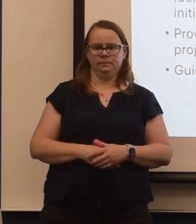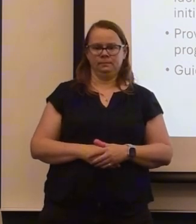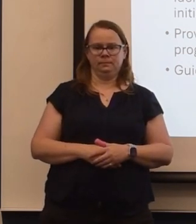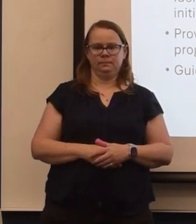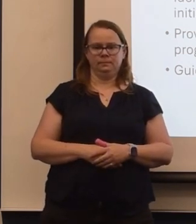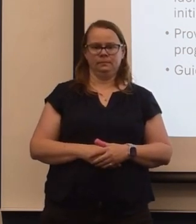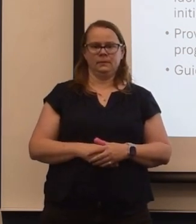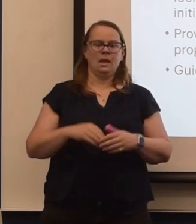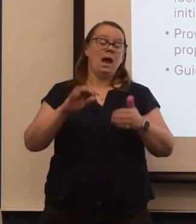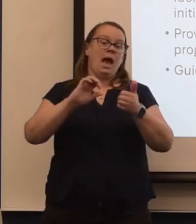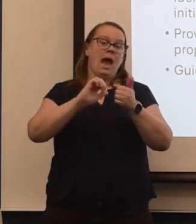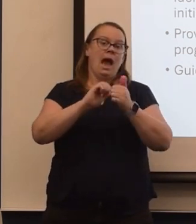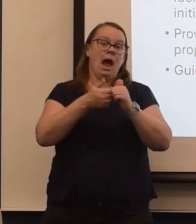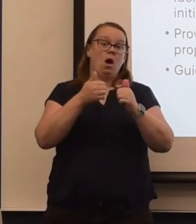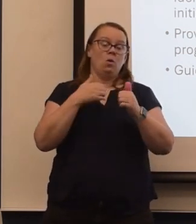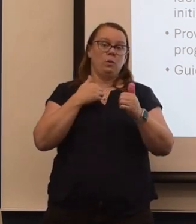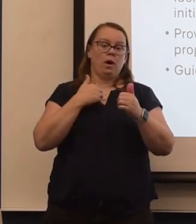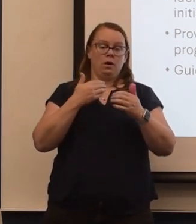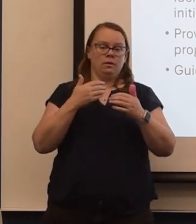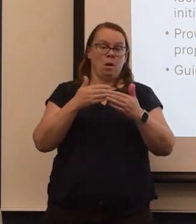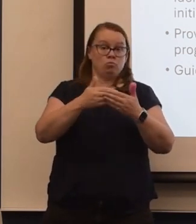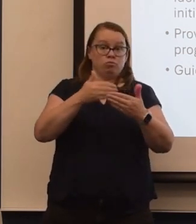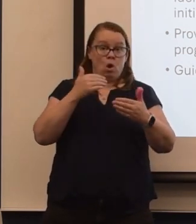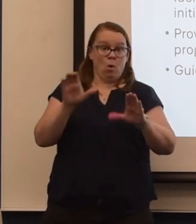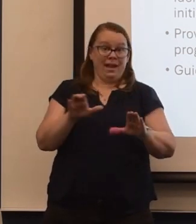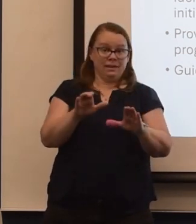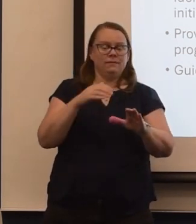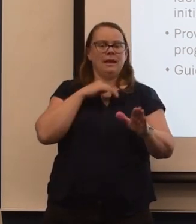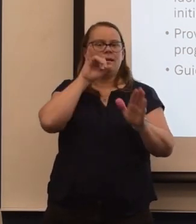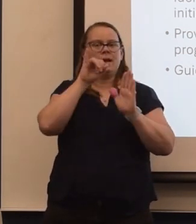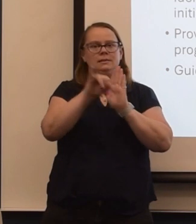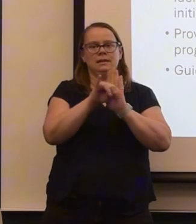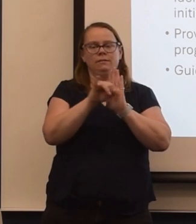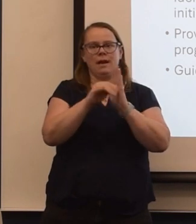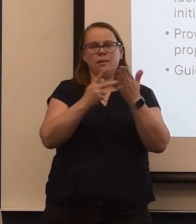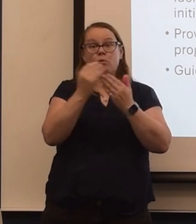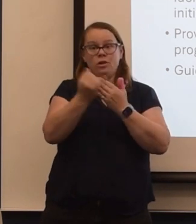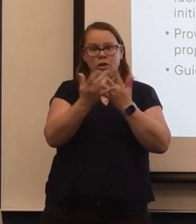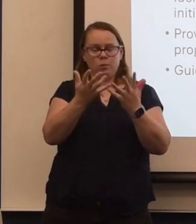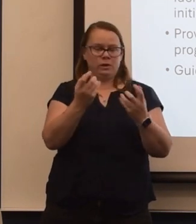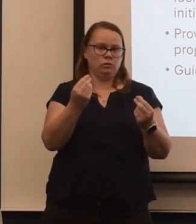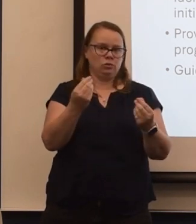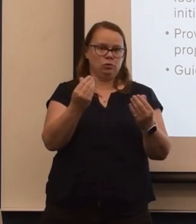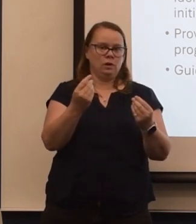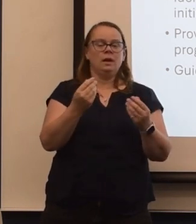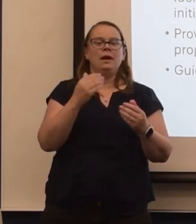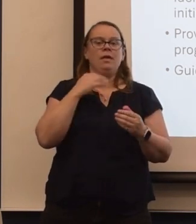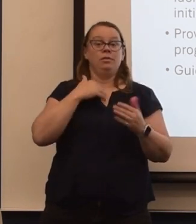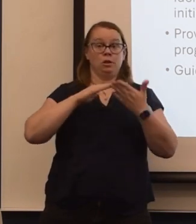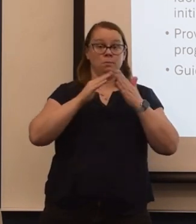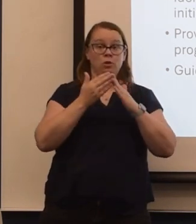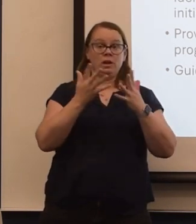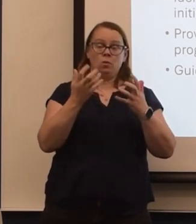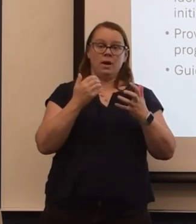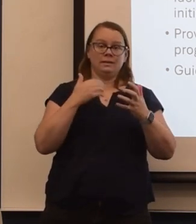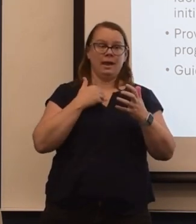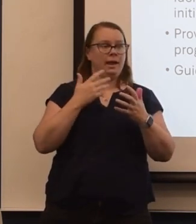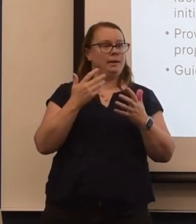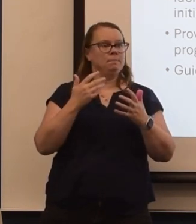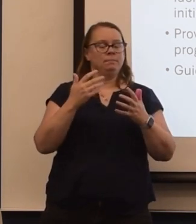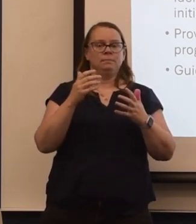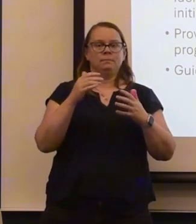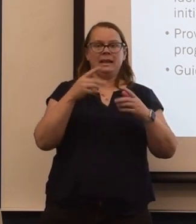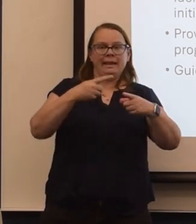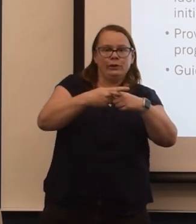In the way that these are proactive, they identify the projects that we want to do. Like I was saying, hey, the community wants a park project here. The community wants